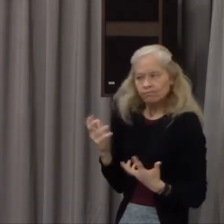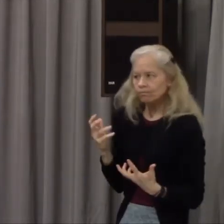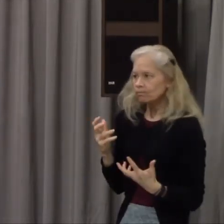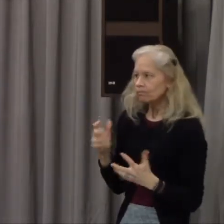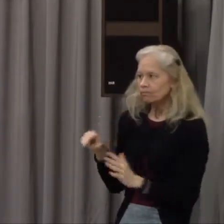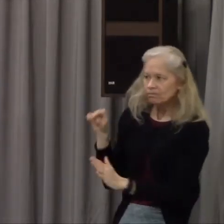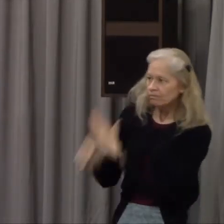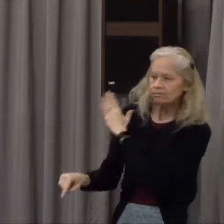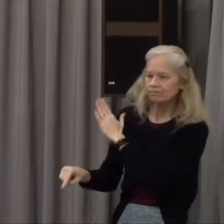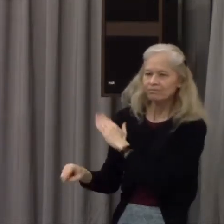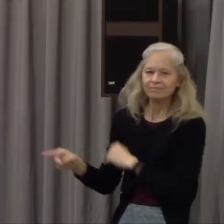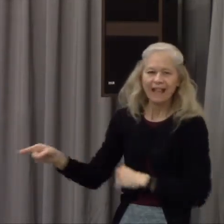1 Timothy 6:10.